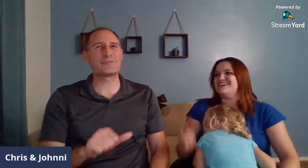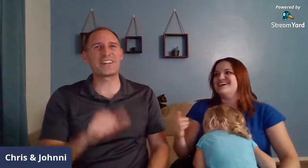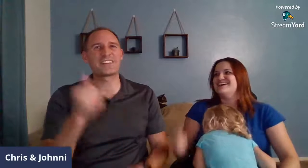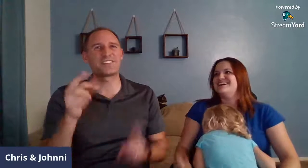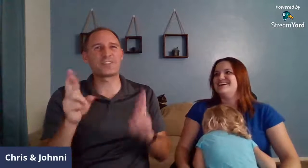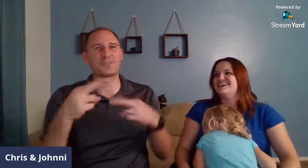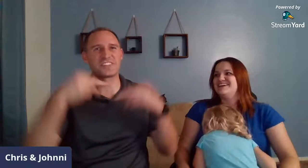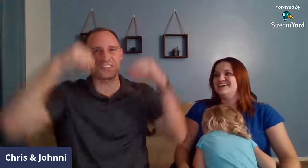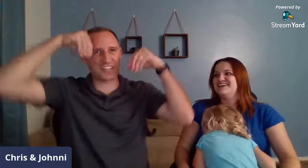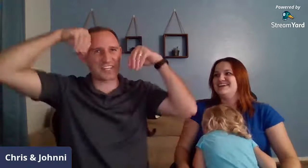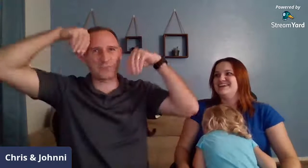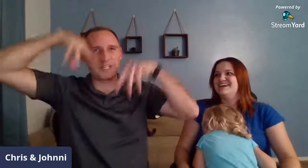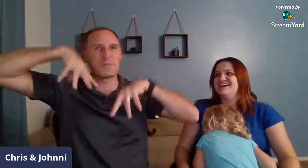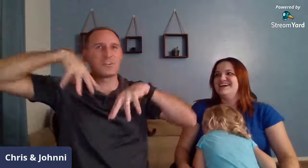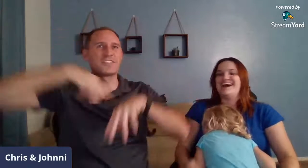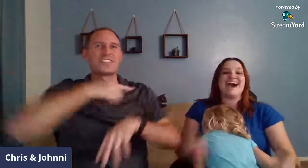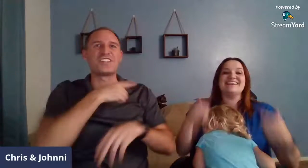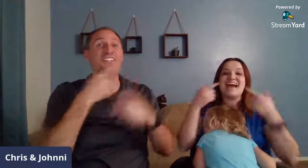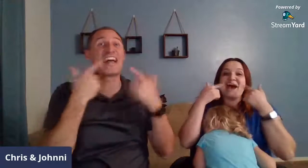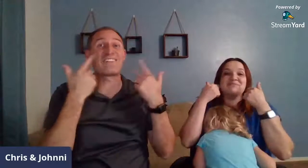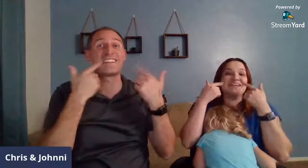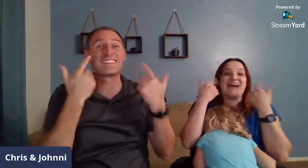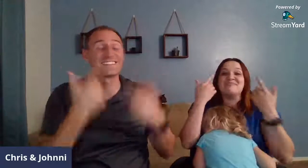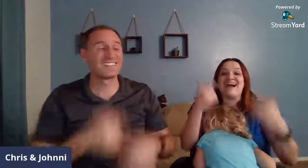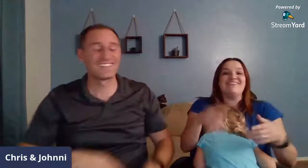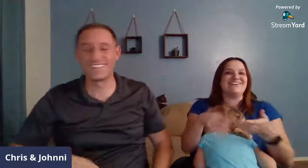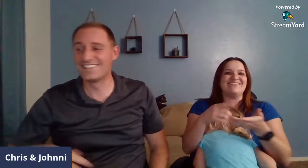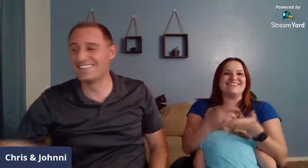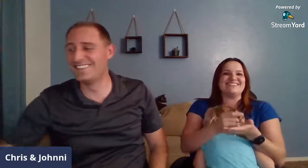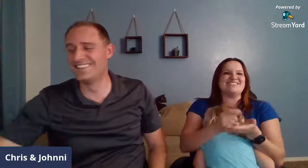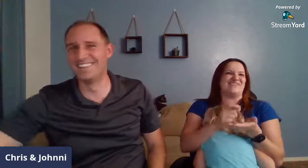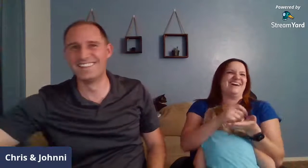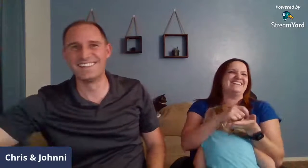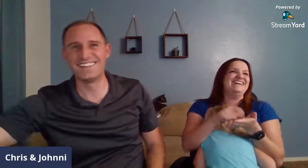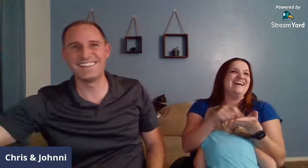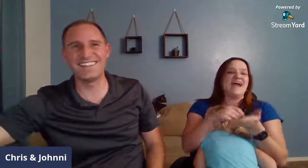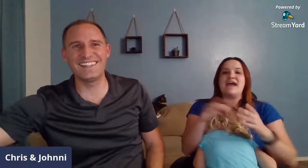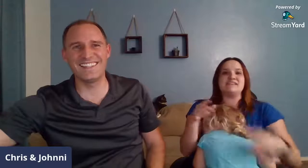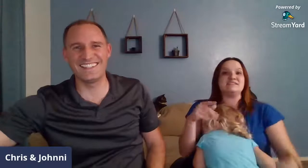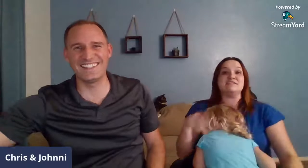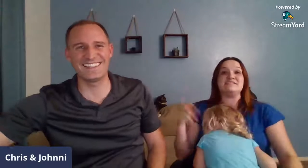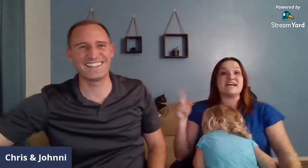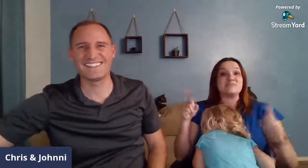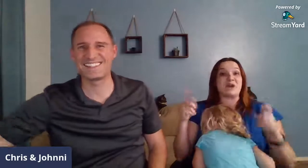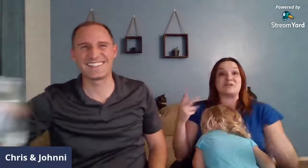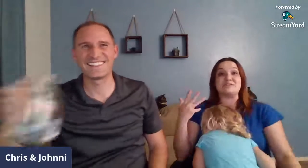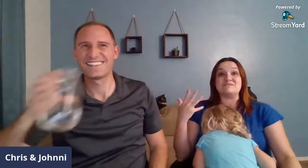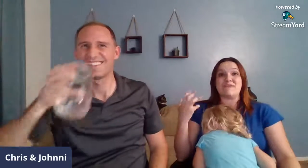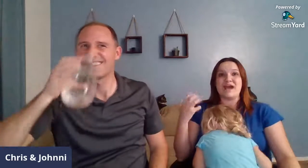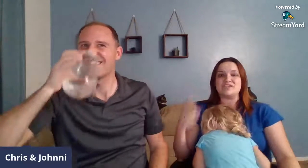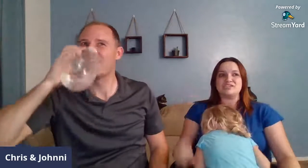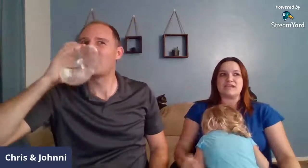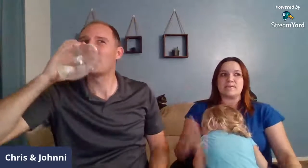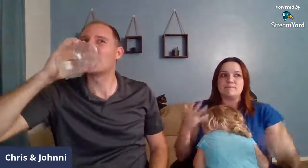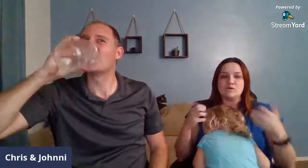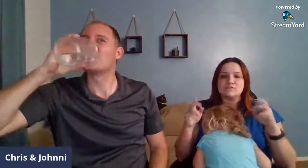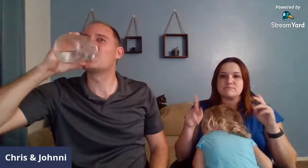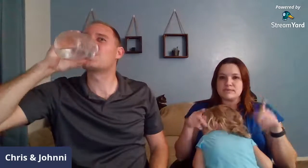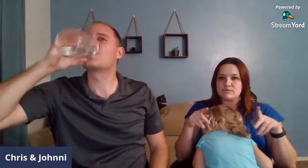Everybody else in the room is like sweating bullets. And she's laughing. I'm laughing. I'm like, this is fun. And the test proctor was mad. She's like, most